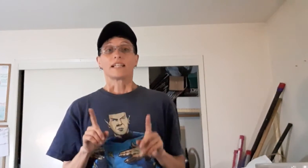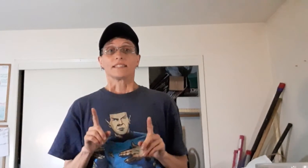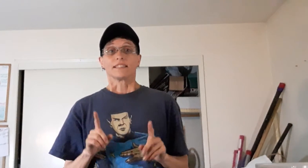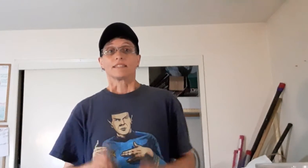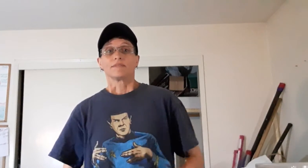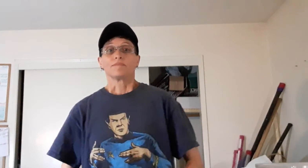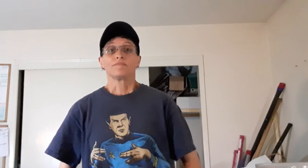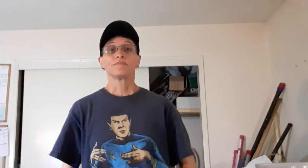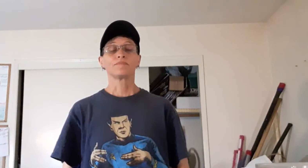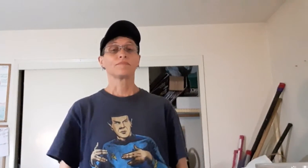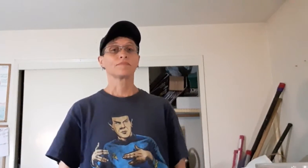Sentences.